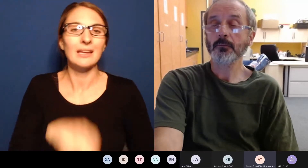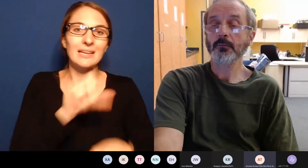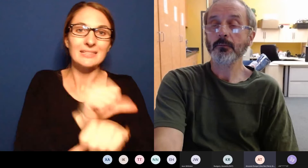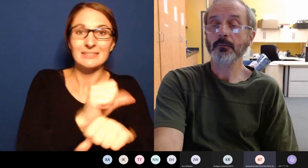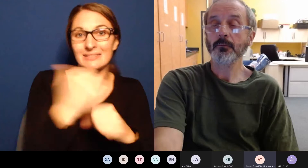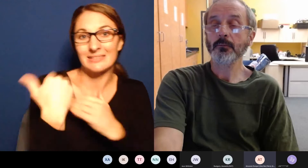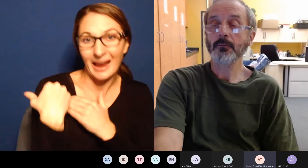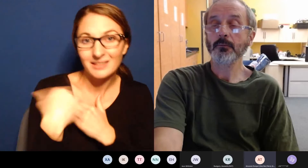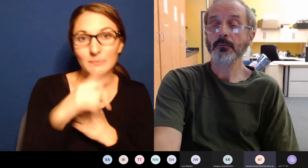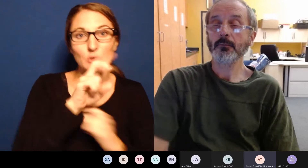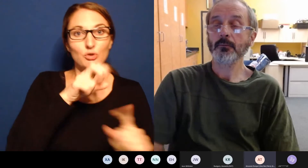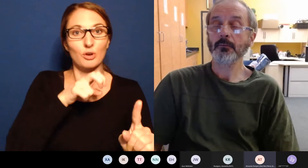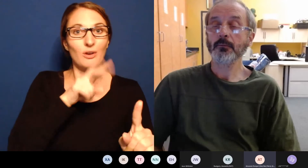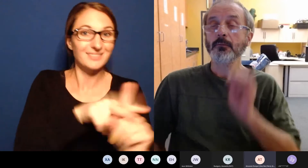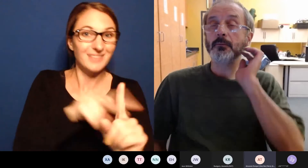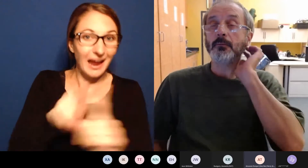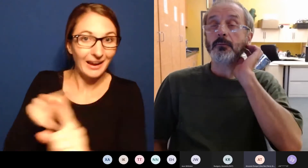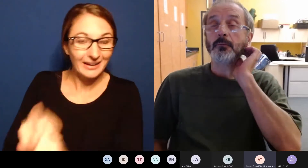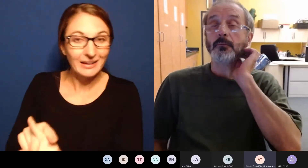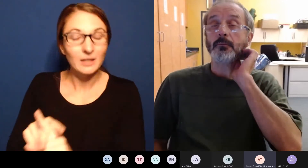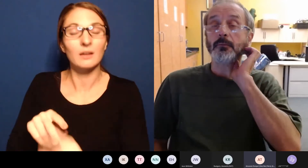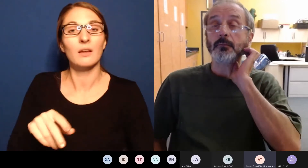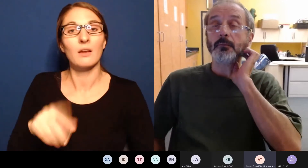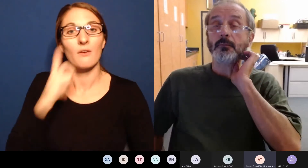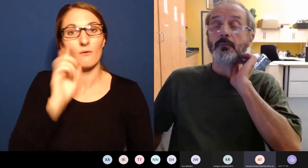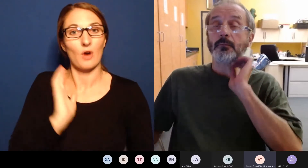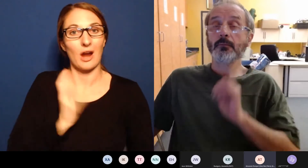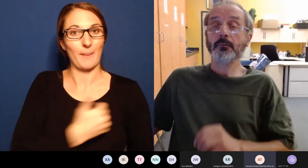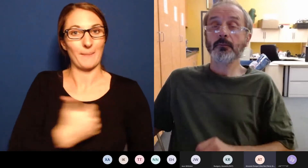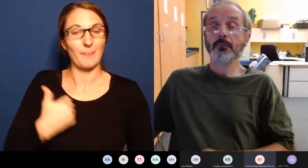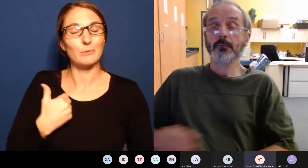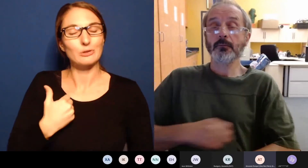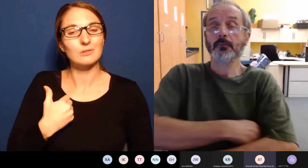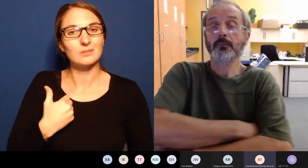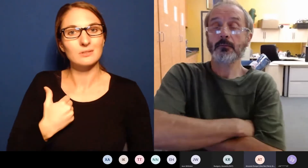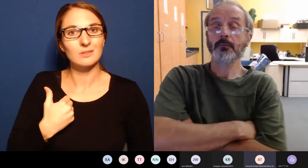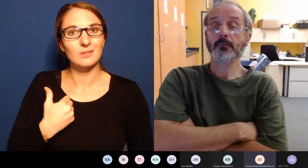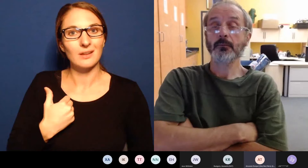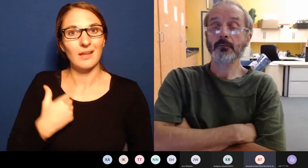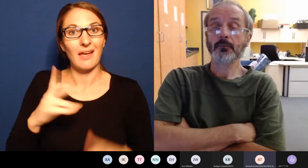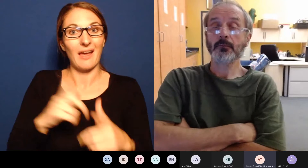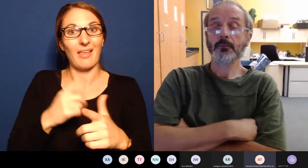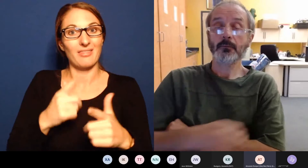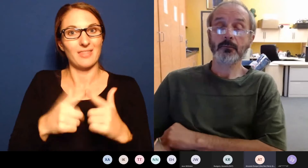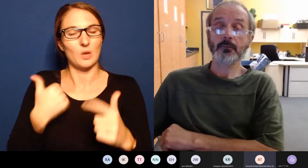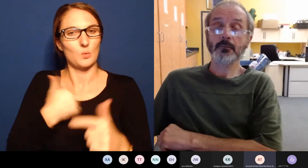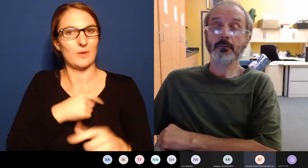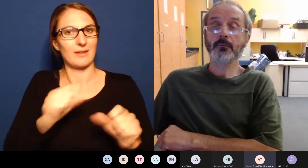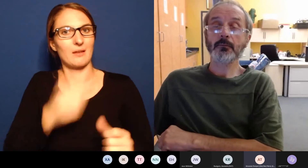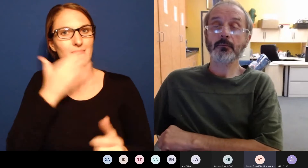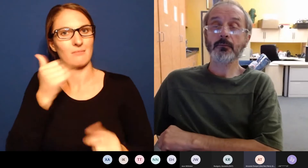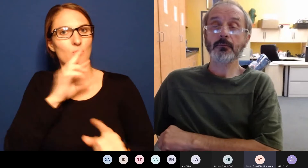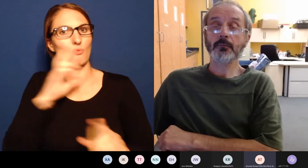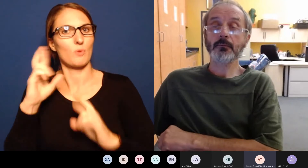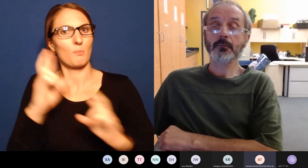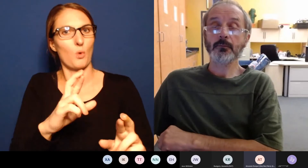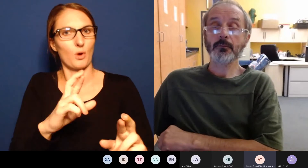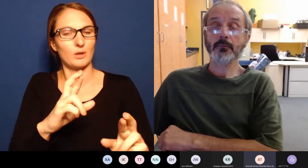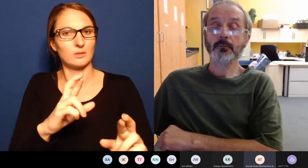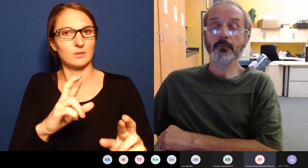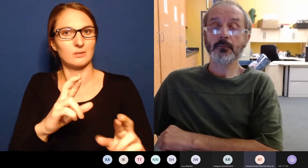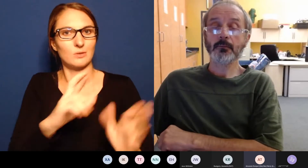duties of our membership, so that we can report back either